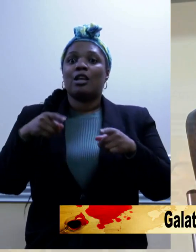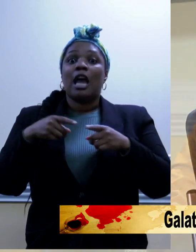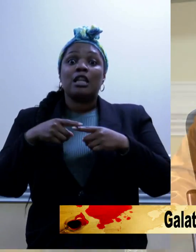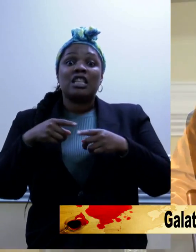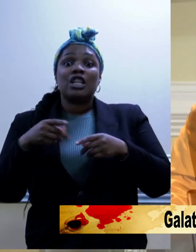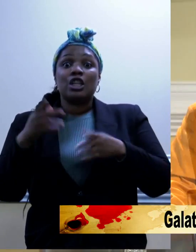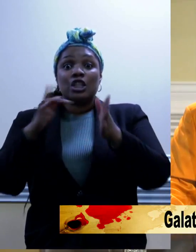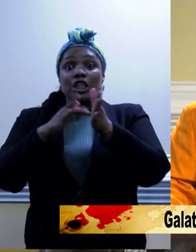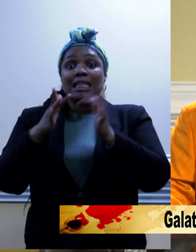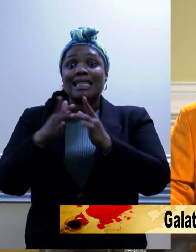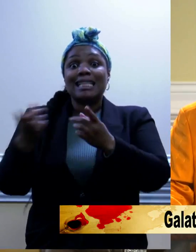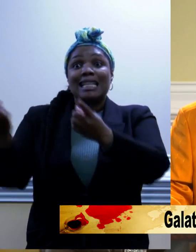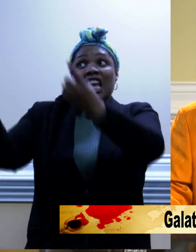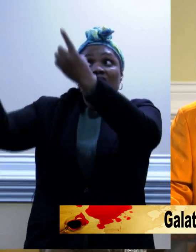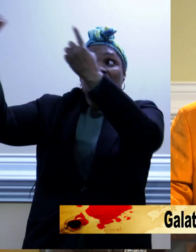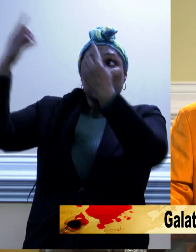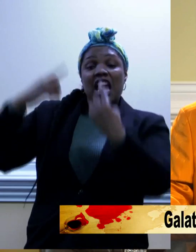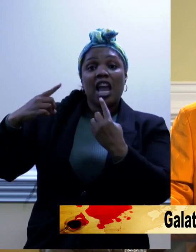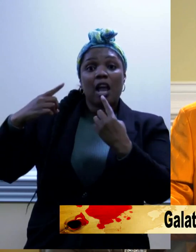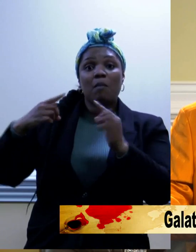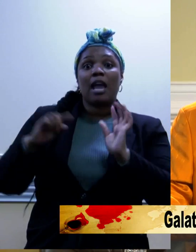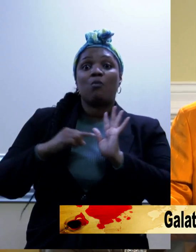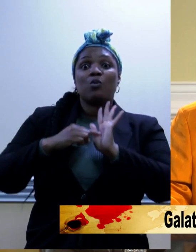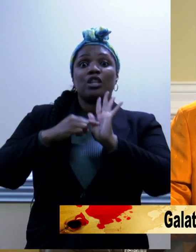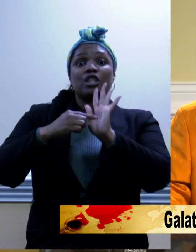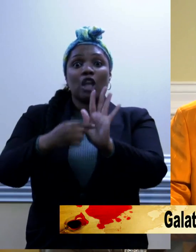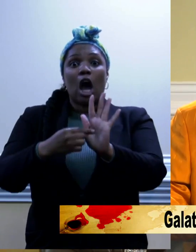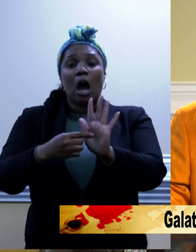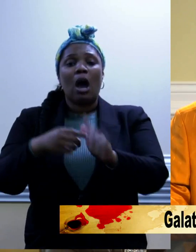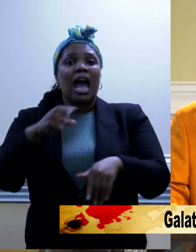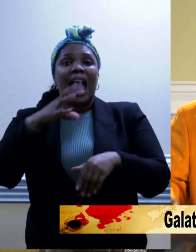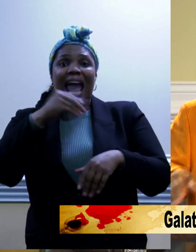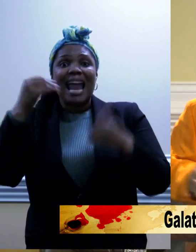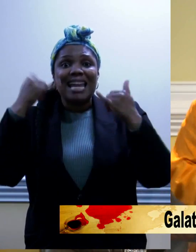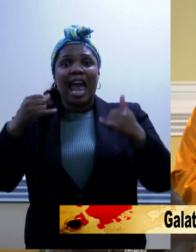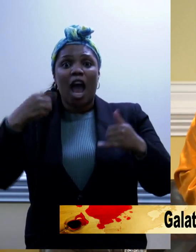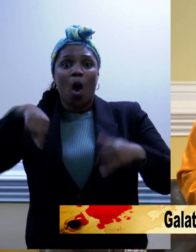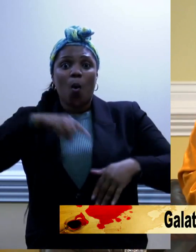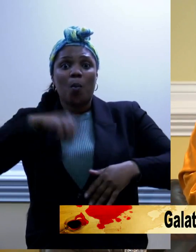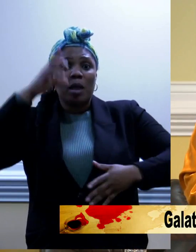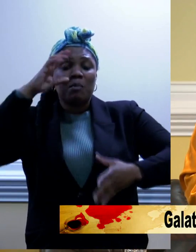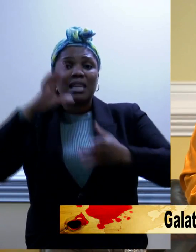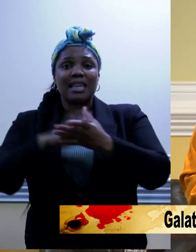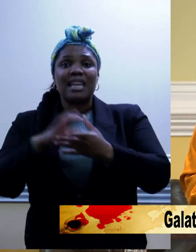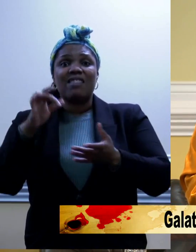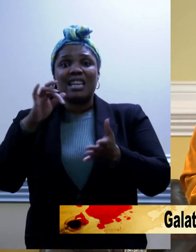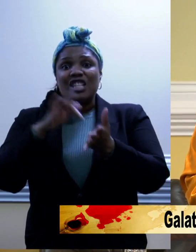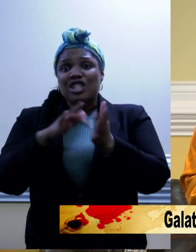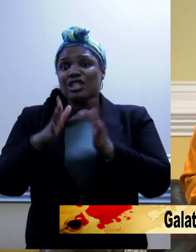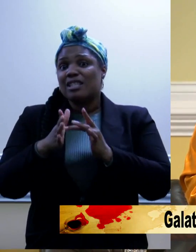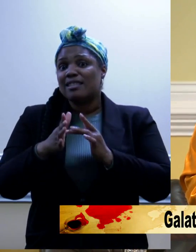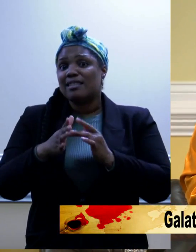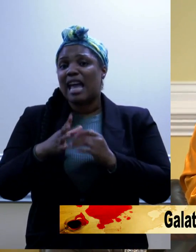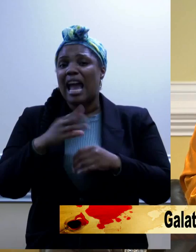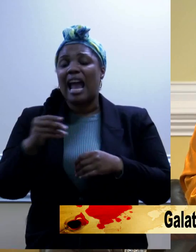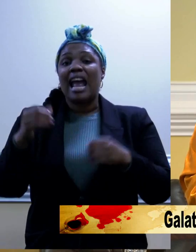Jesus came, sisters and brothers, and we start believing in him. Yes. So we was kept under the law of sacrifice, sisters and